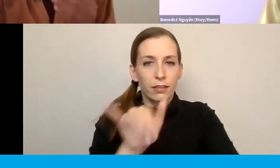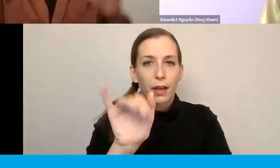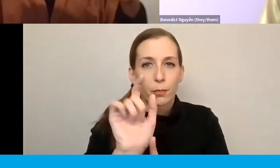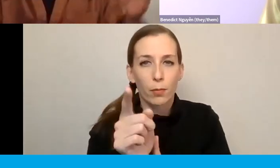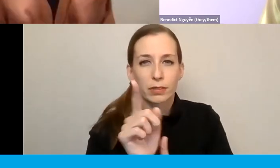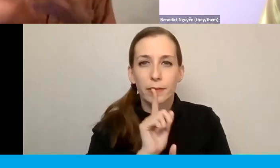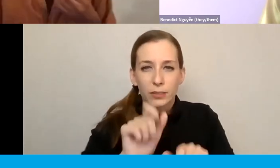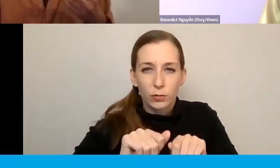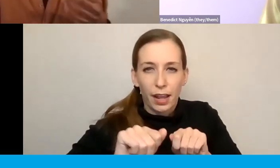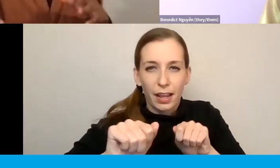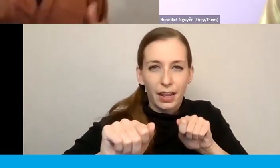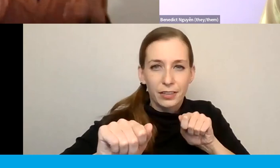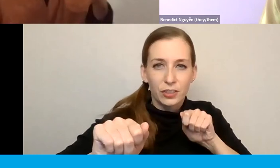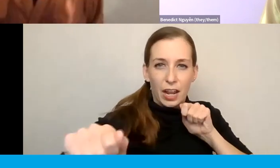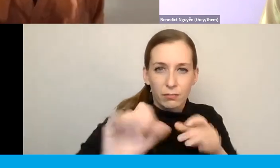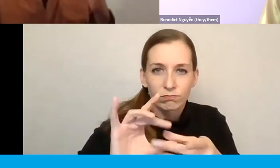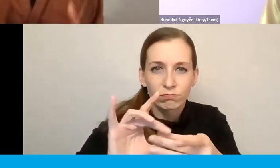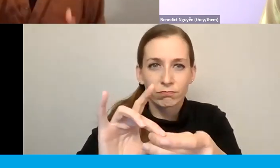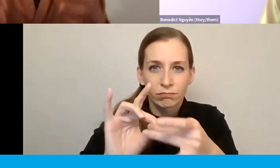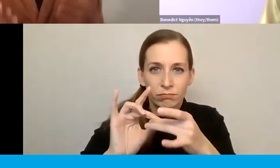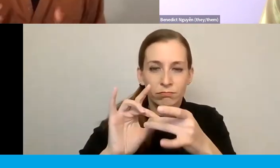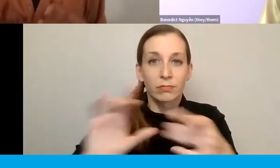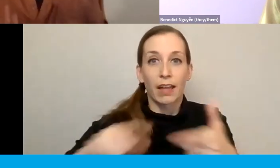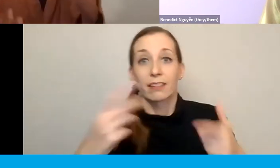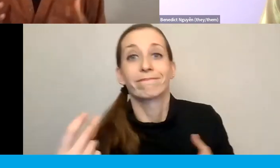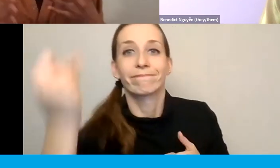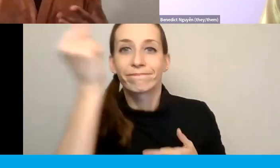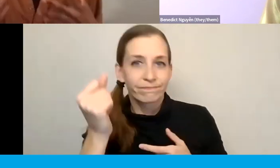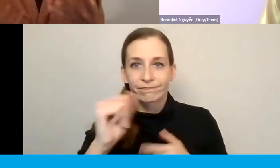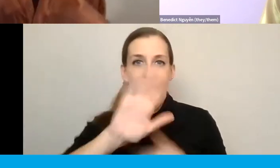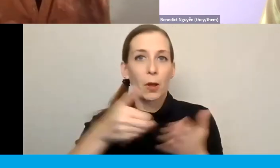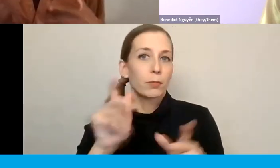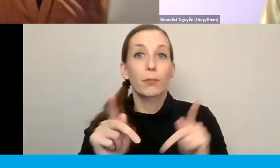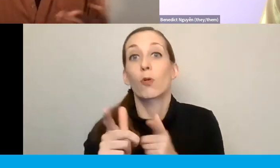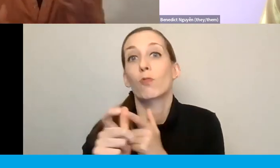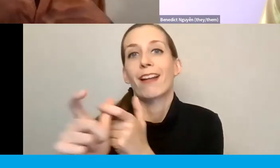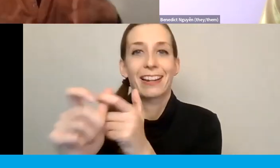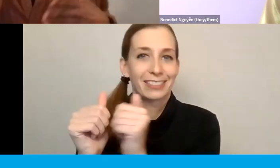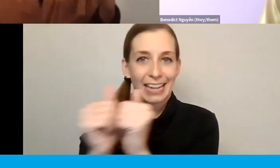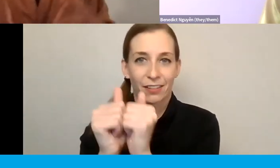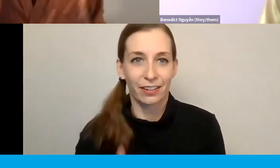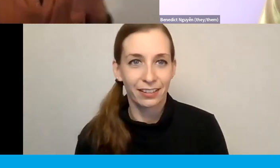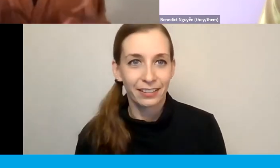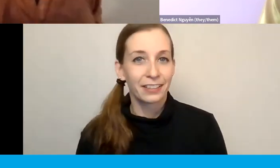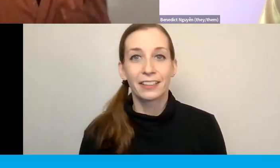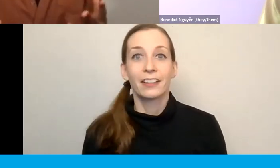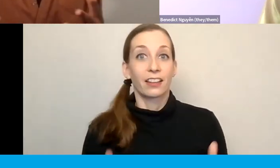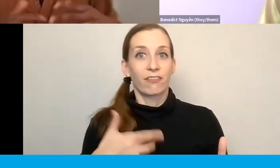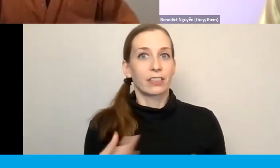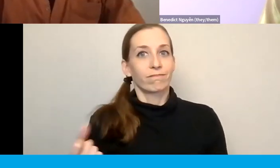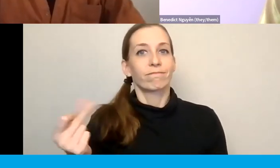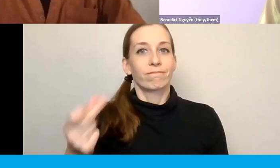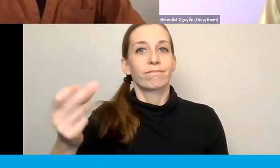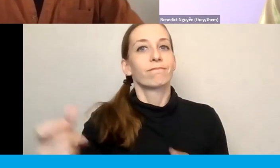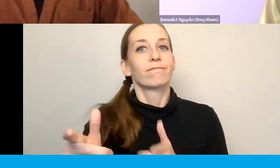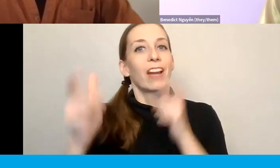And then sort of like be slung shot into like a section of all of us running together and like working on a score that's based in like that motion.